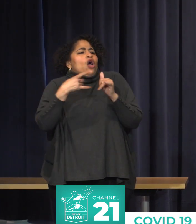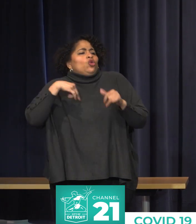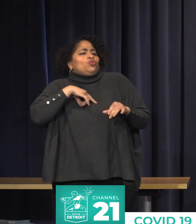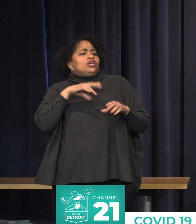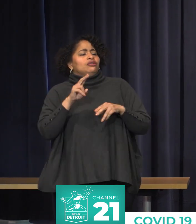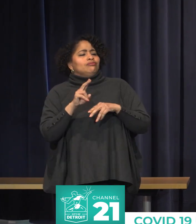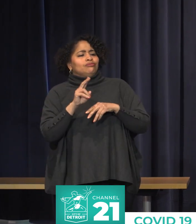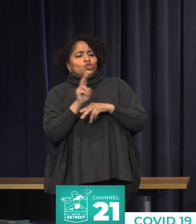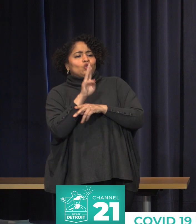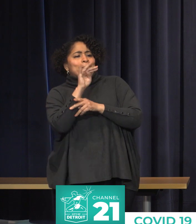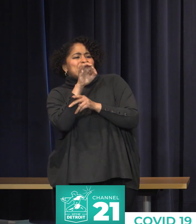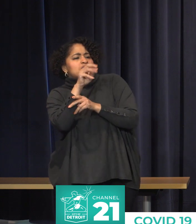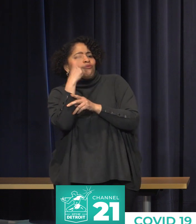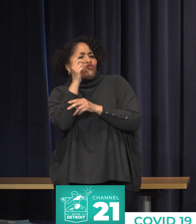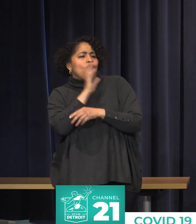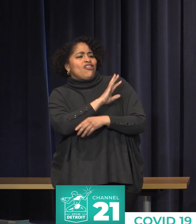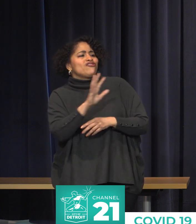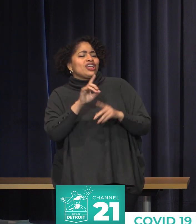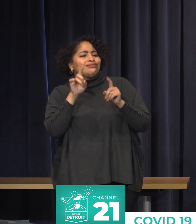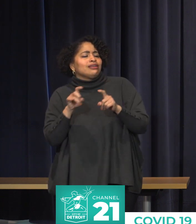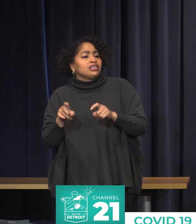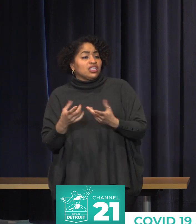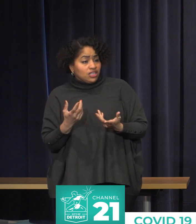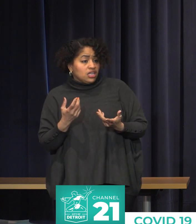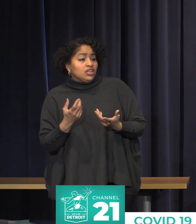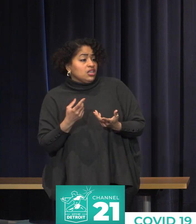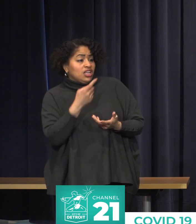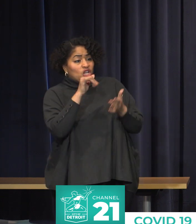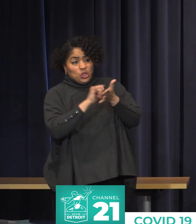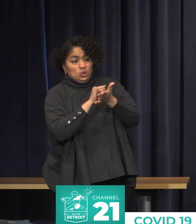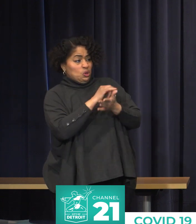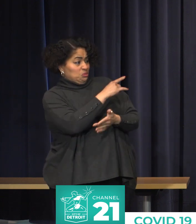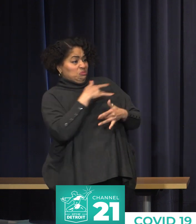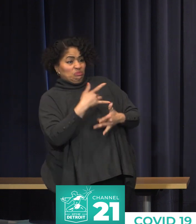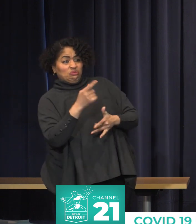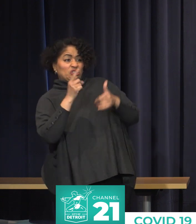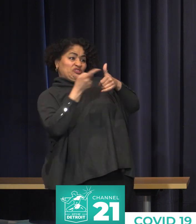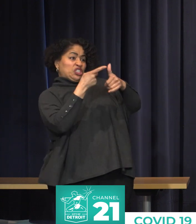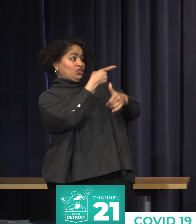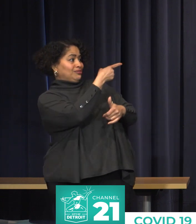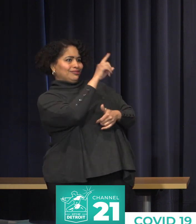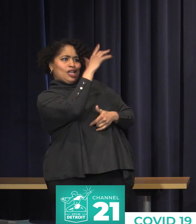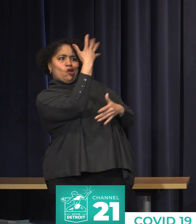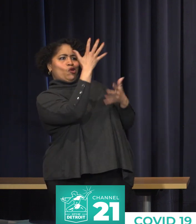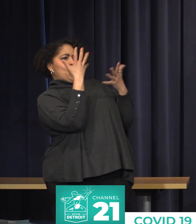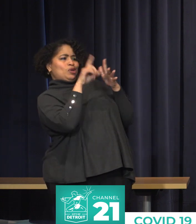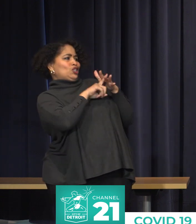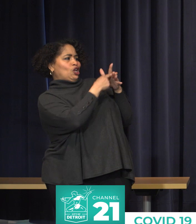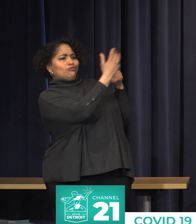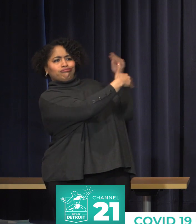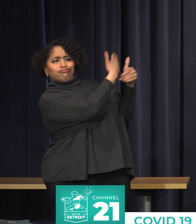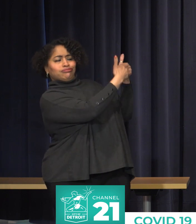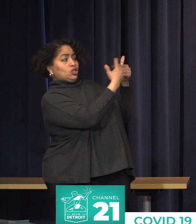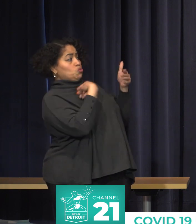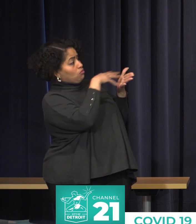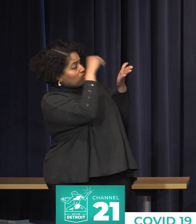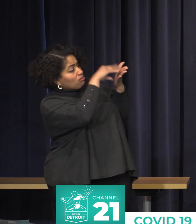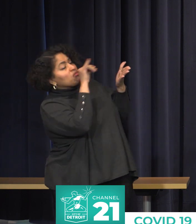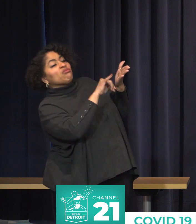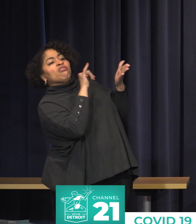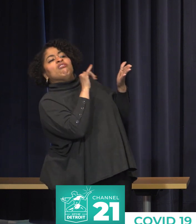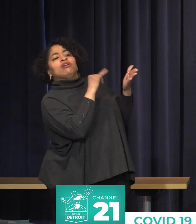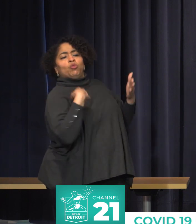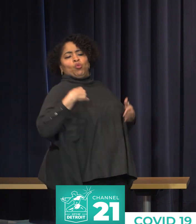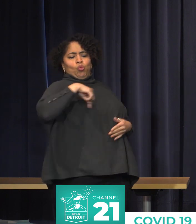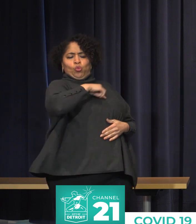Labs, that's driving us, is doing the bulk of the testing in New York, so we benefited from that. The mayors and governors in this country